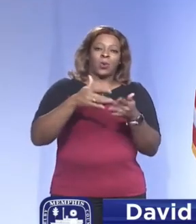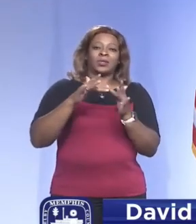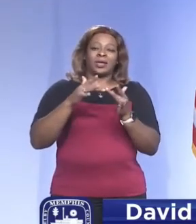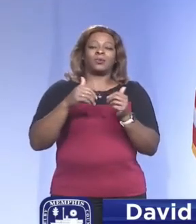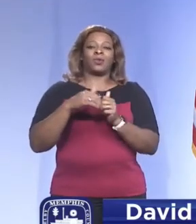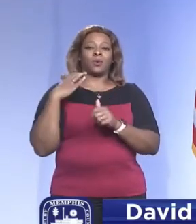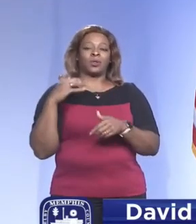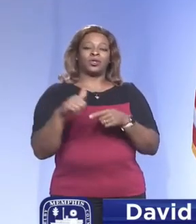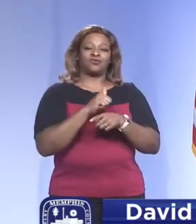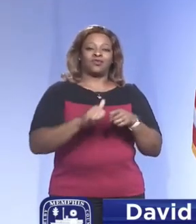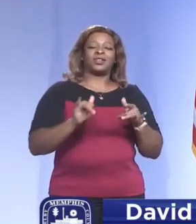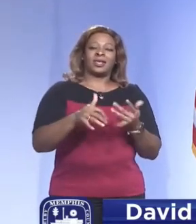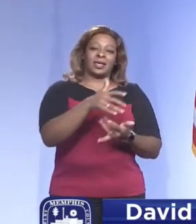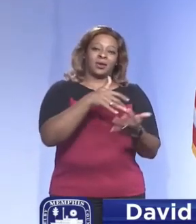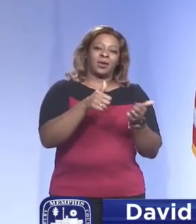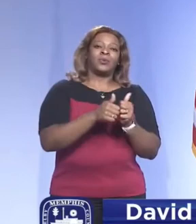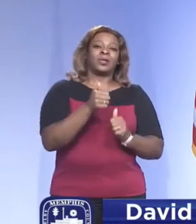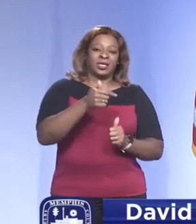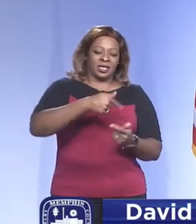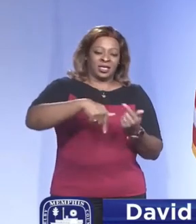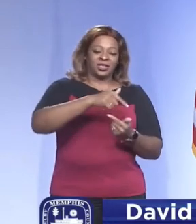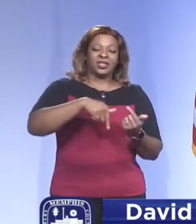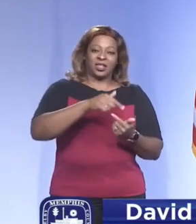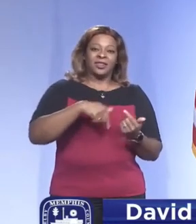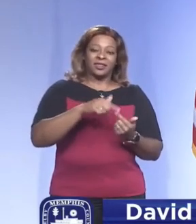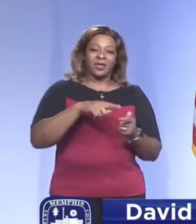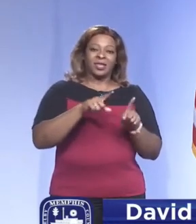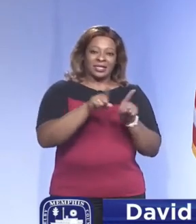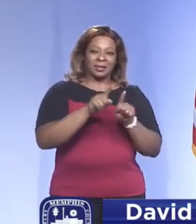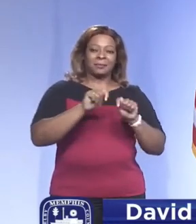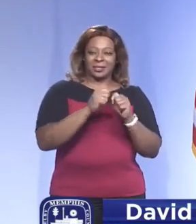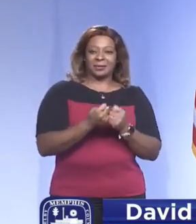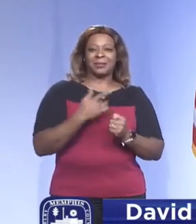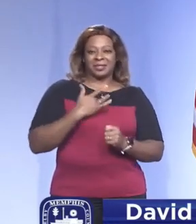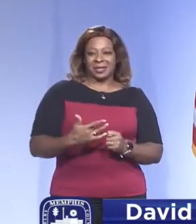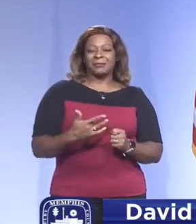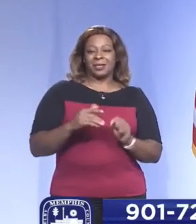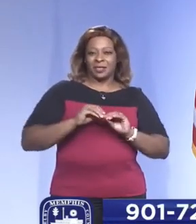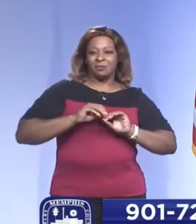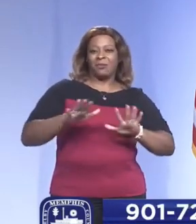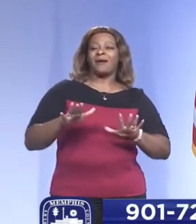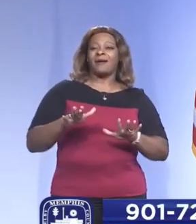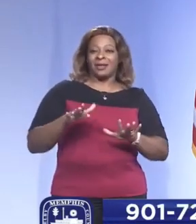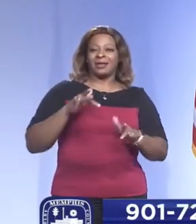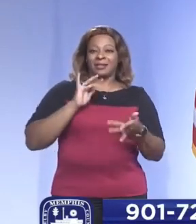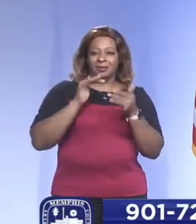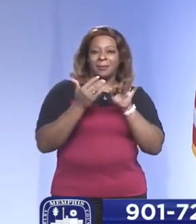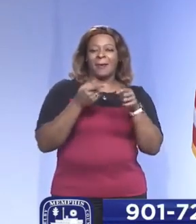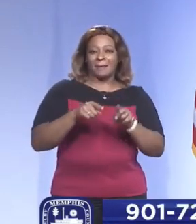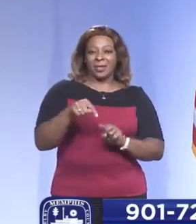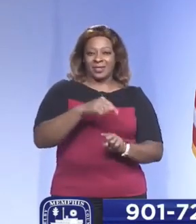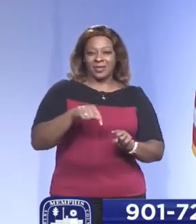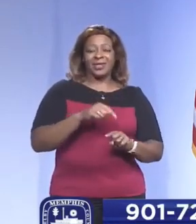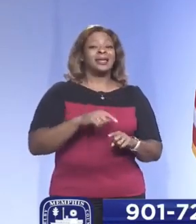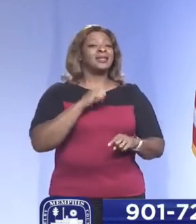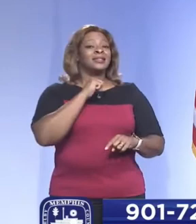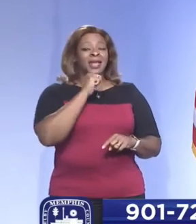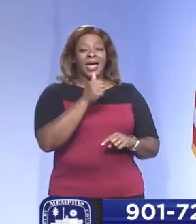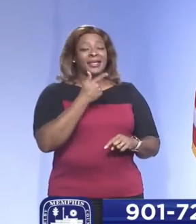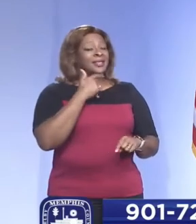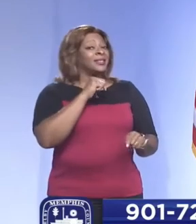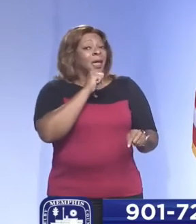and trainers that are interacting with the people on the same team. That's where most of the transmissions occur. Not to say